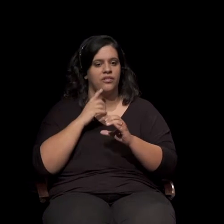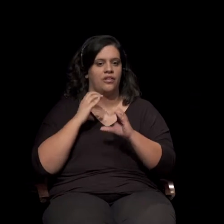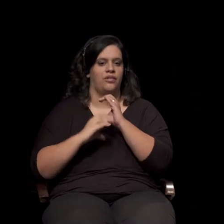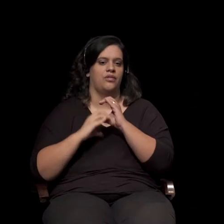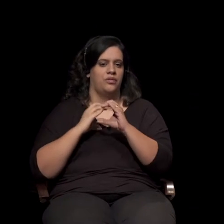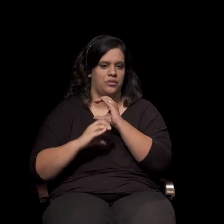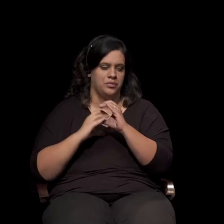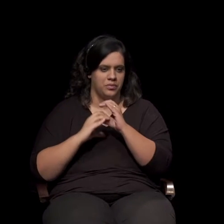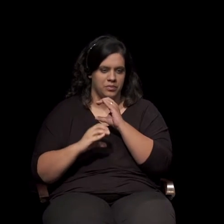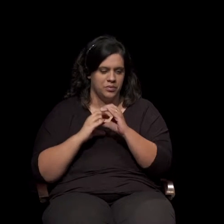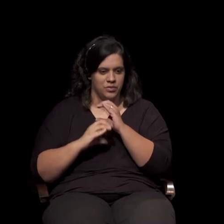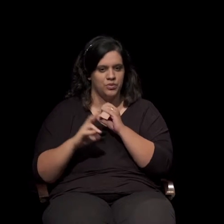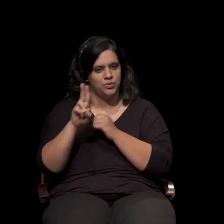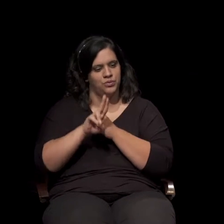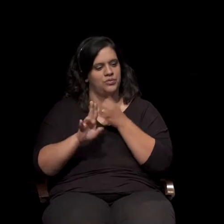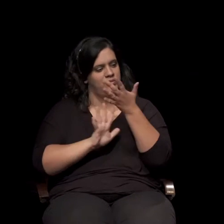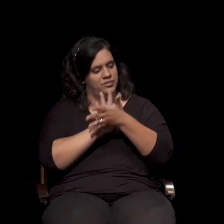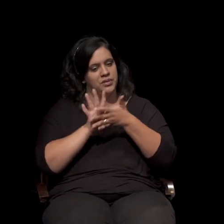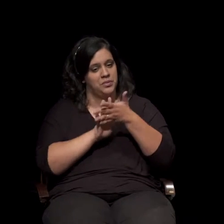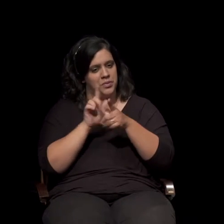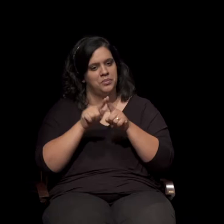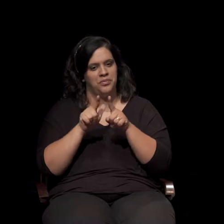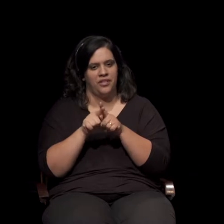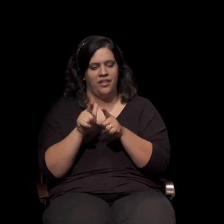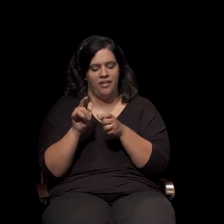skill I much admire.